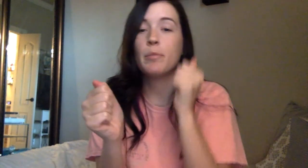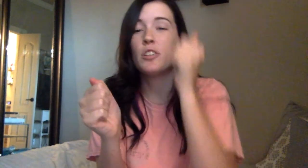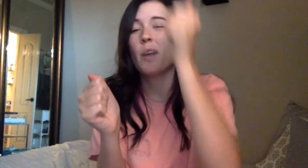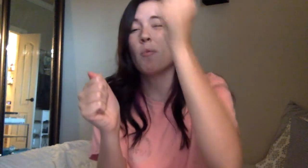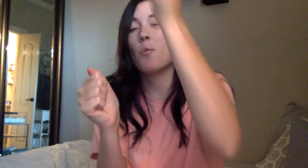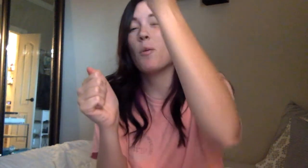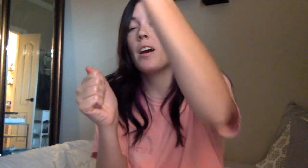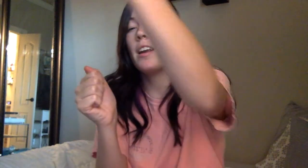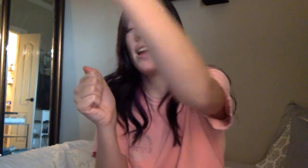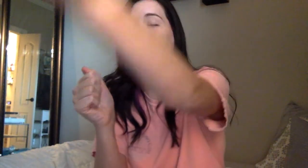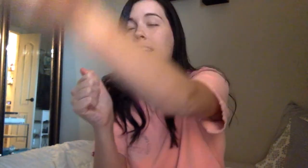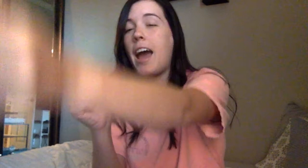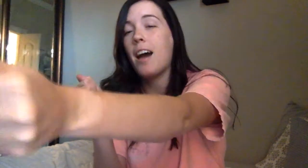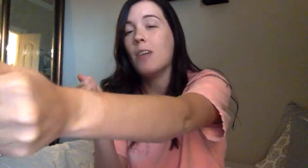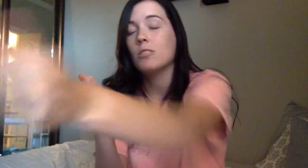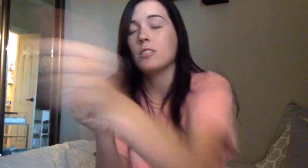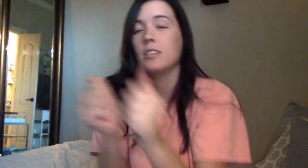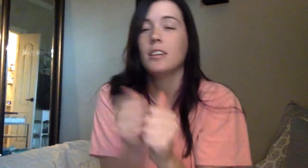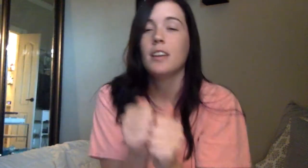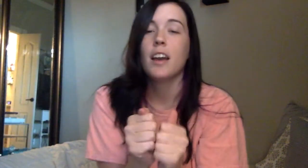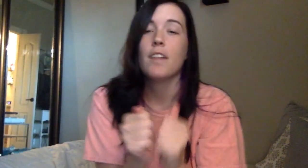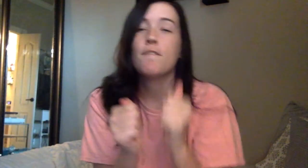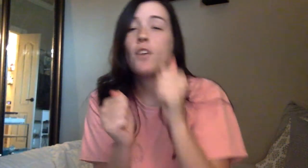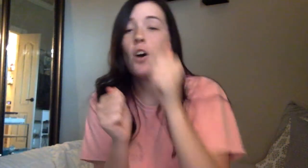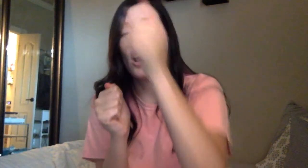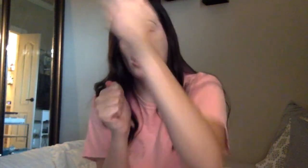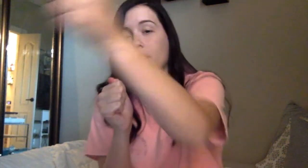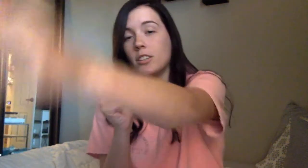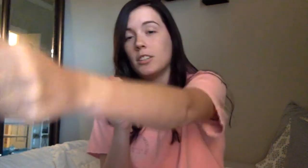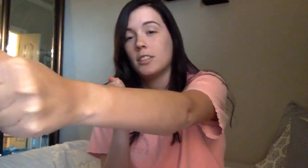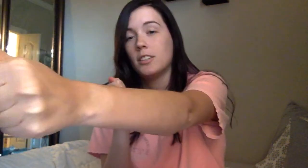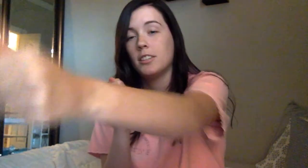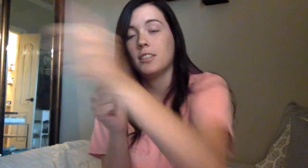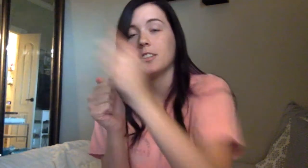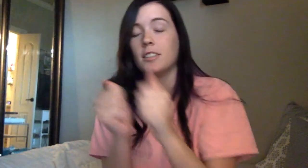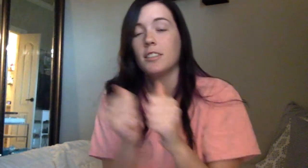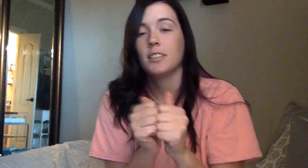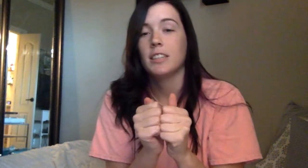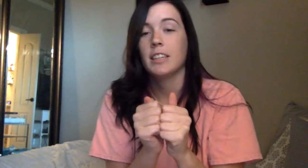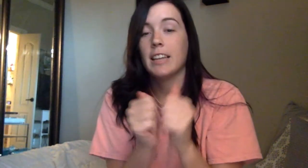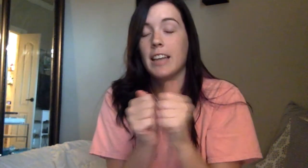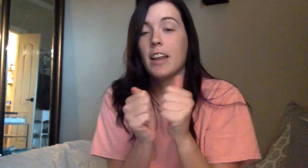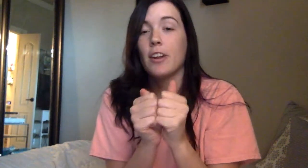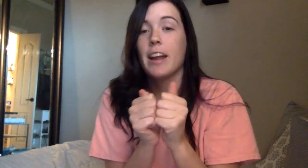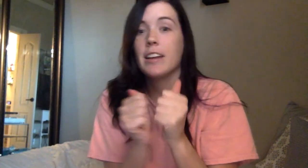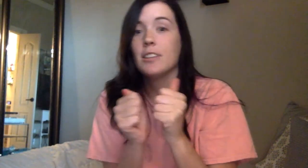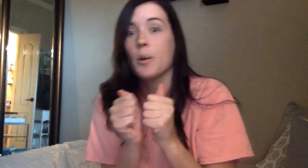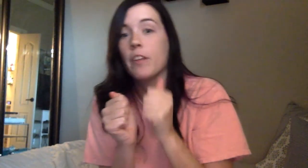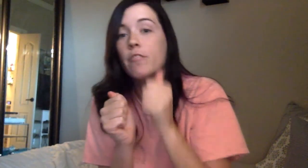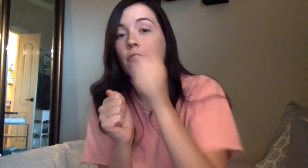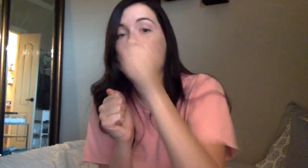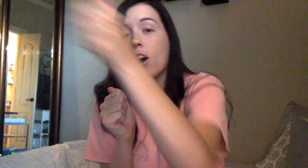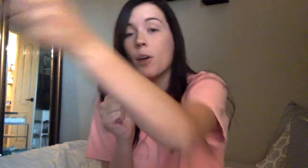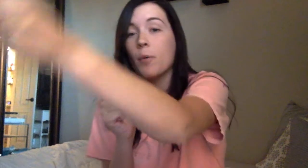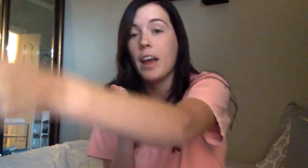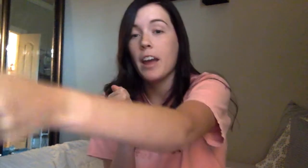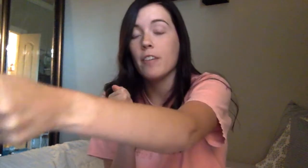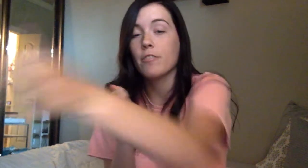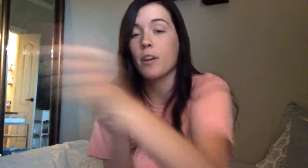that one hand out. Far. Like that other hand is going far away from